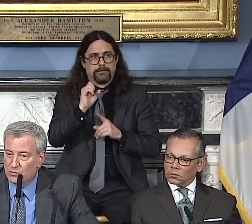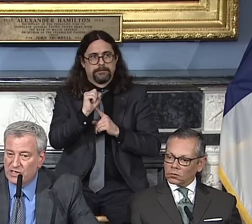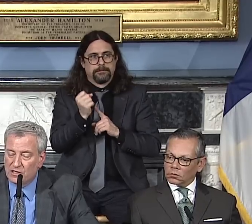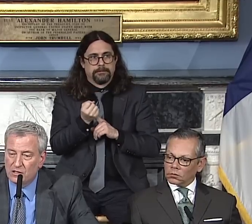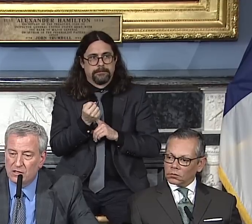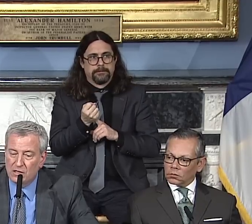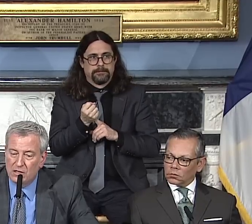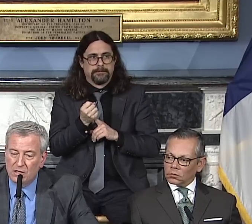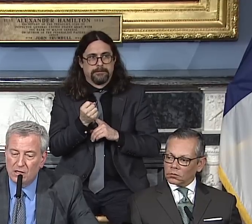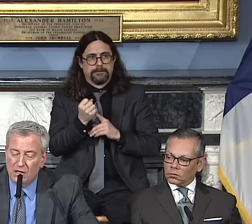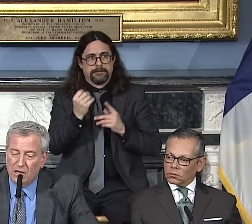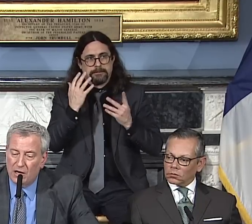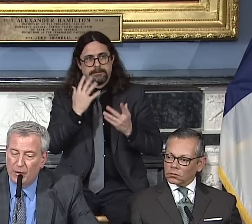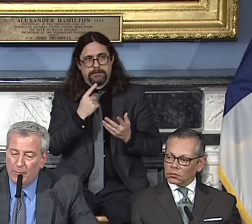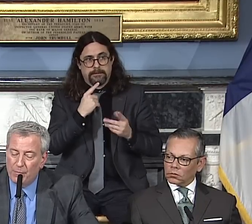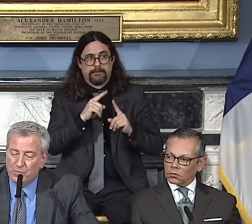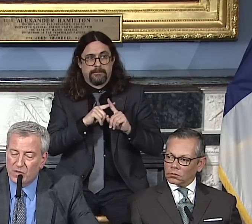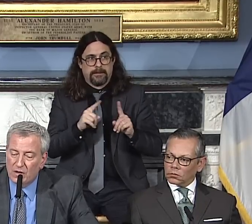cases next week.